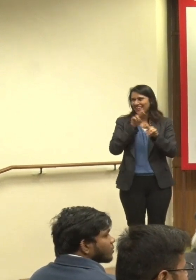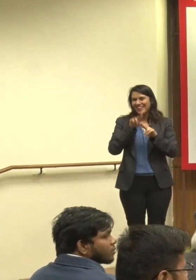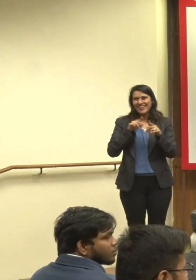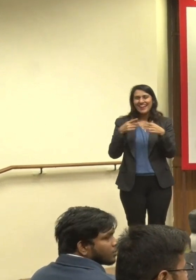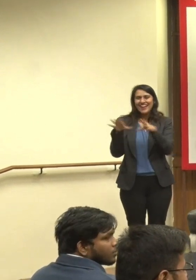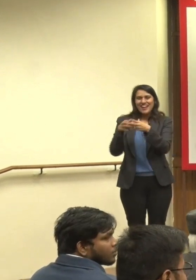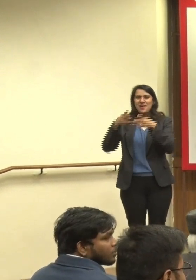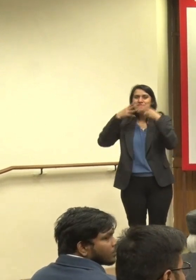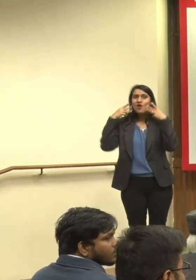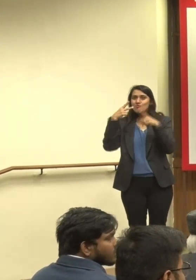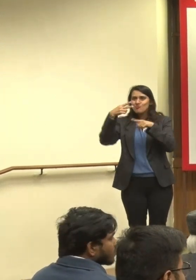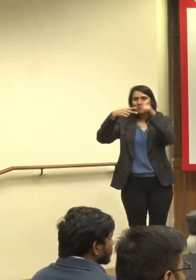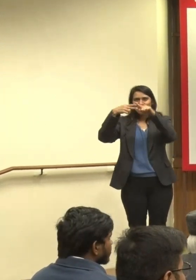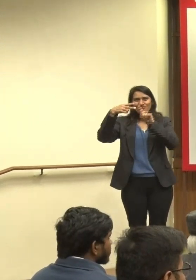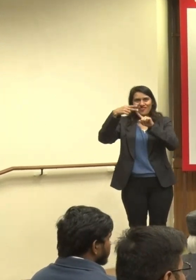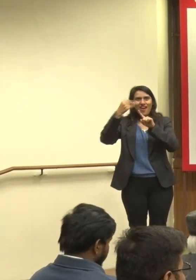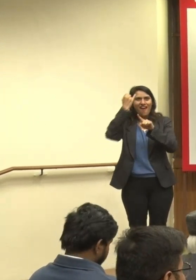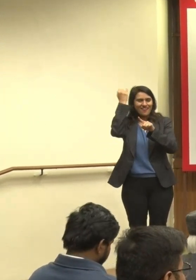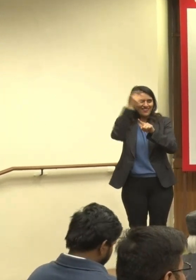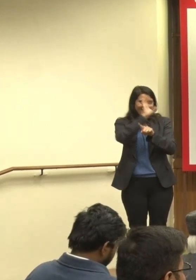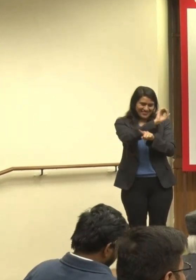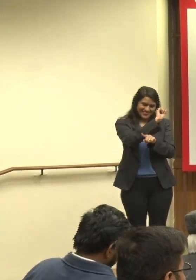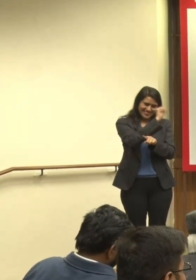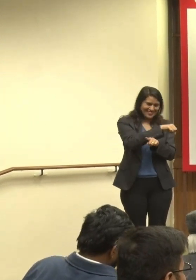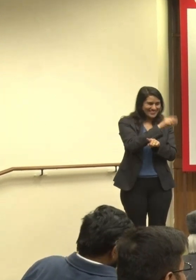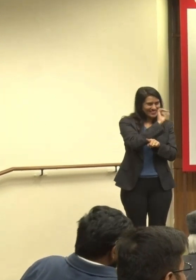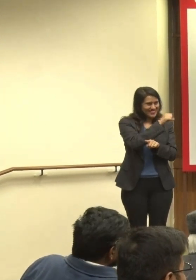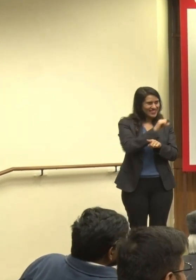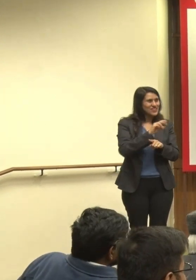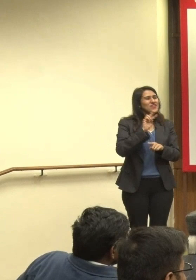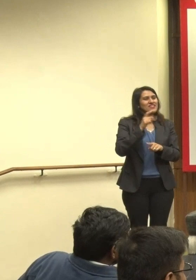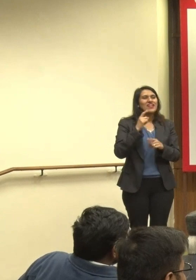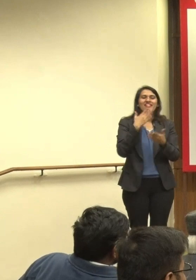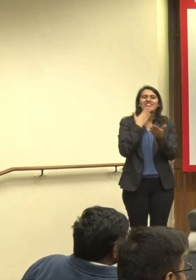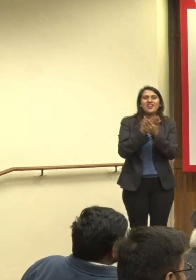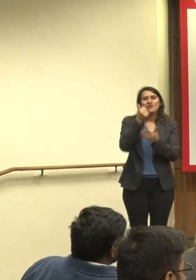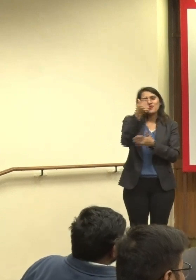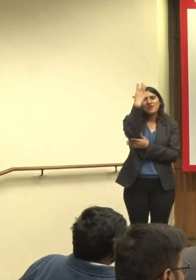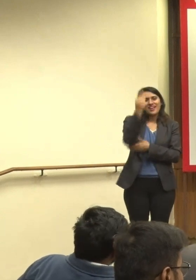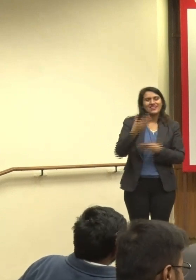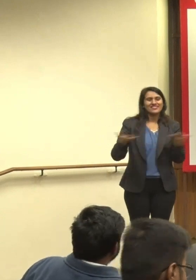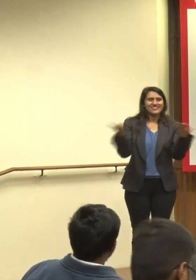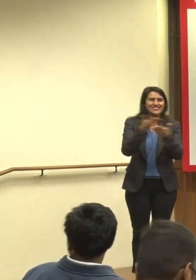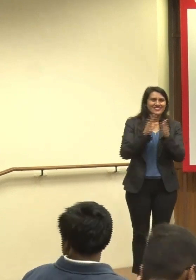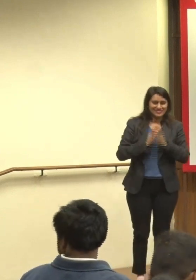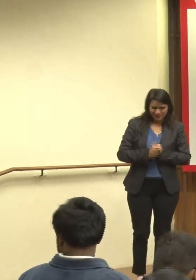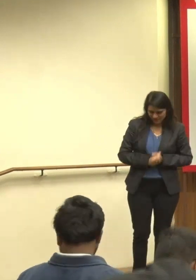2 ideas. Maybe next time it will be 27. But thank you very much for coming. Good night.